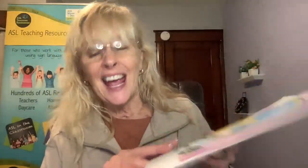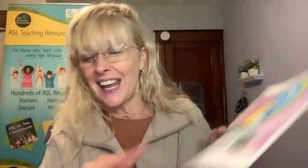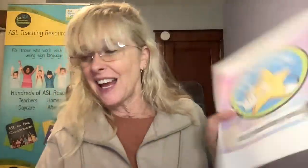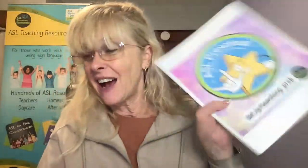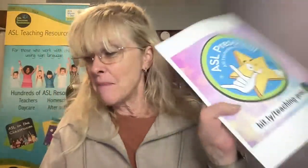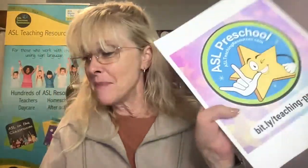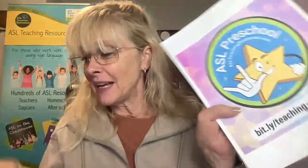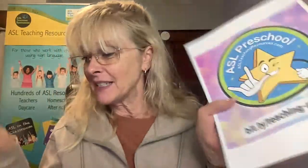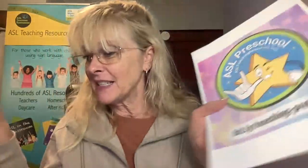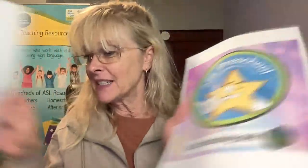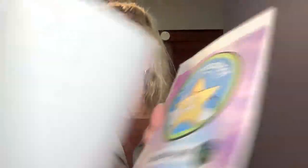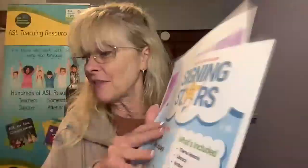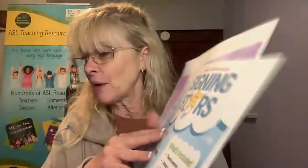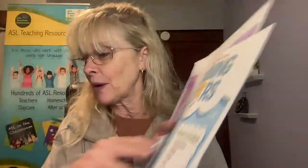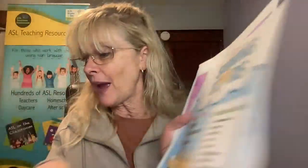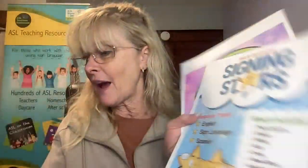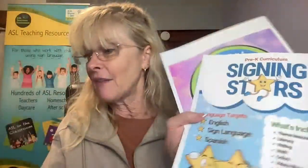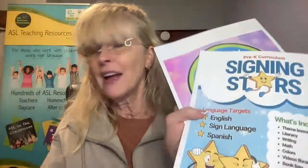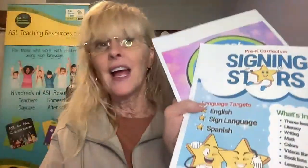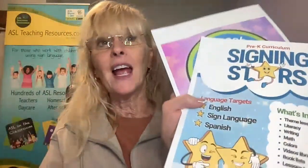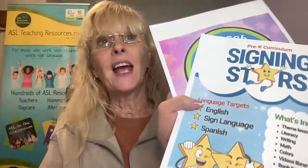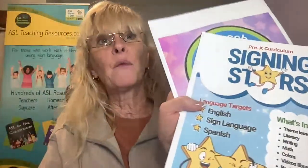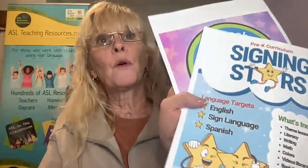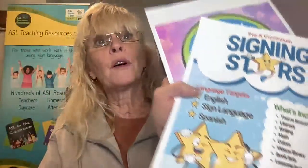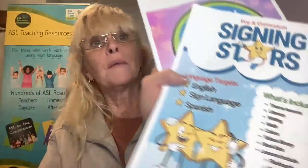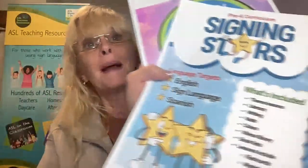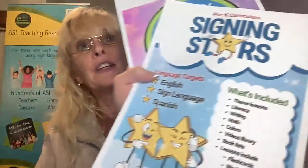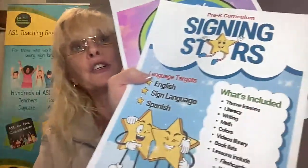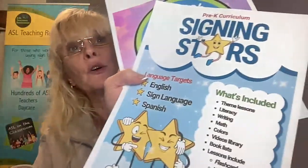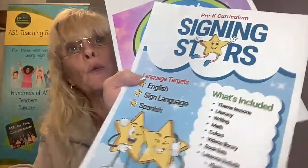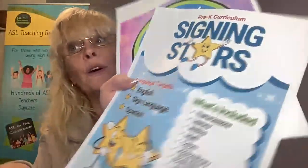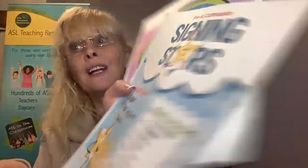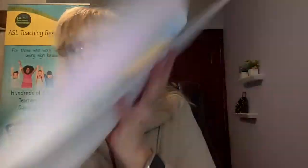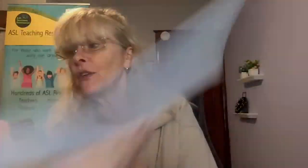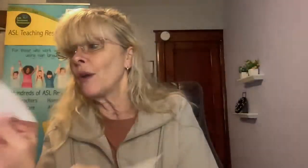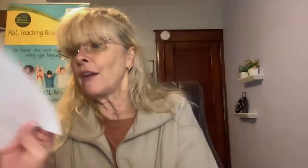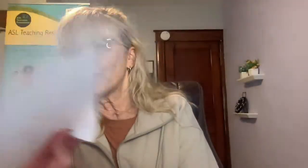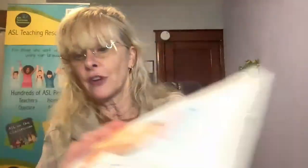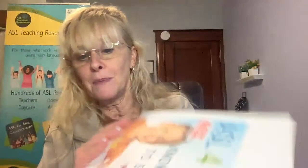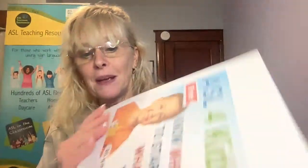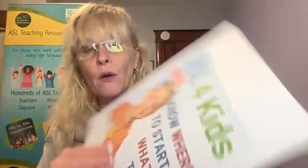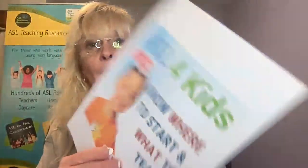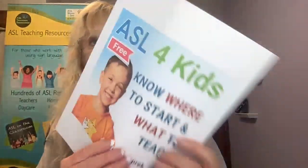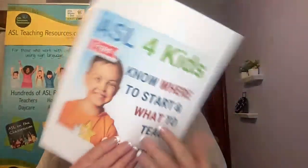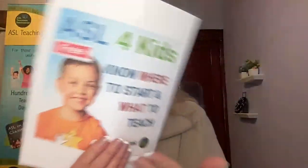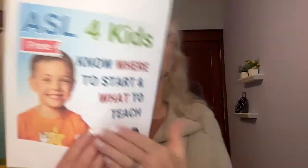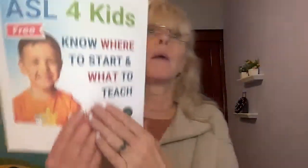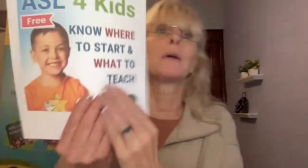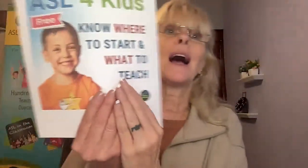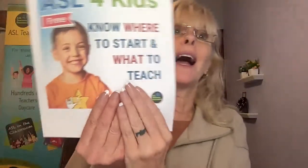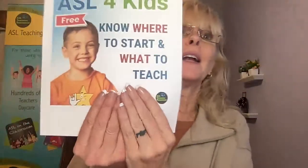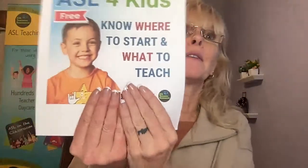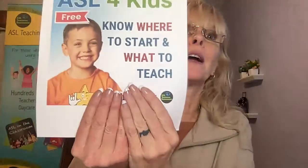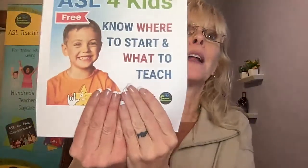pre-KK. Amazing stuff that we have. And we're going to make sure we're going to give you a freebie on this one. I'm going to hide it right